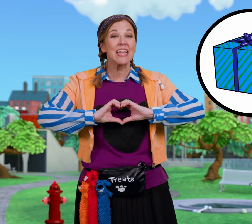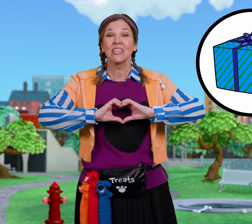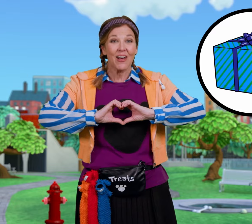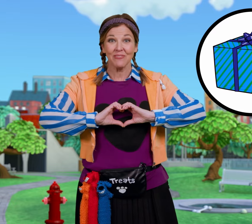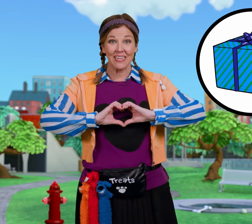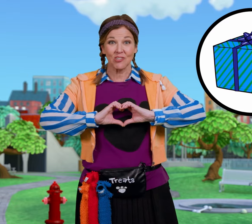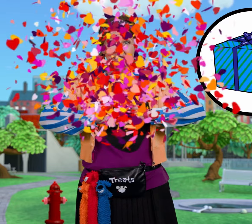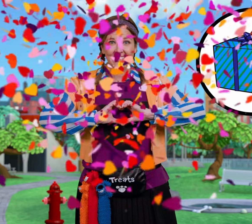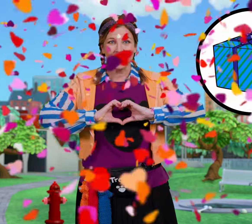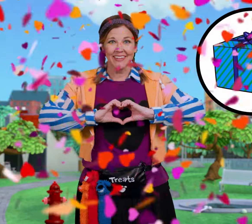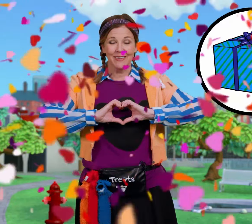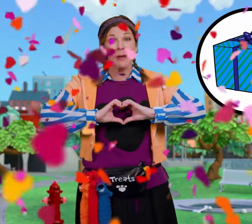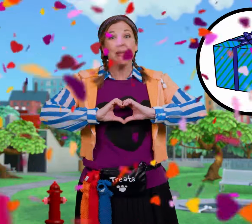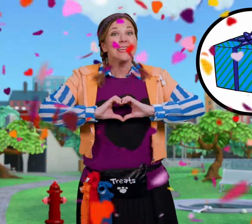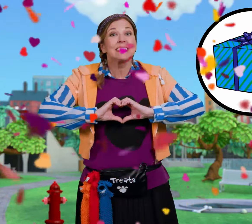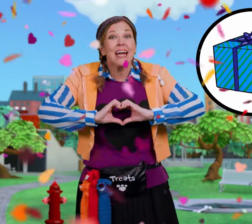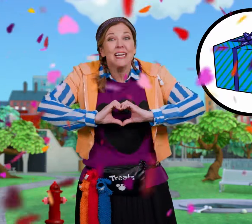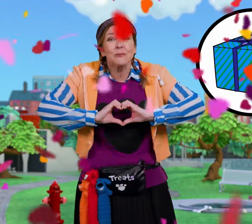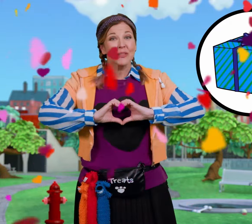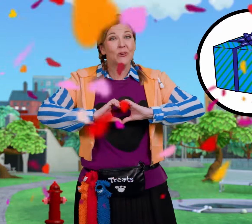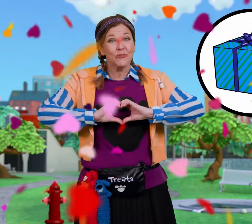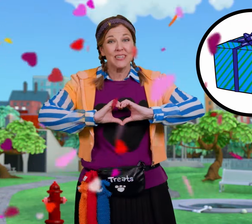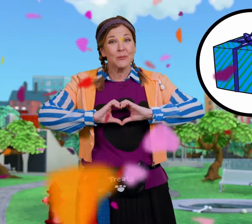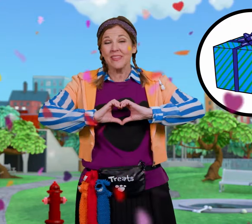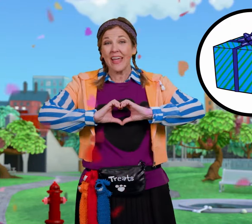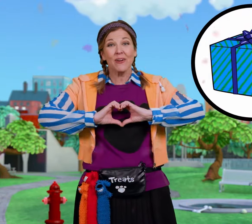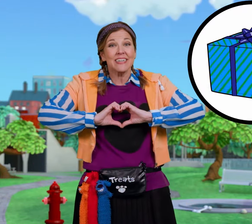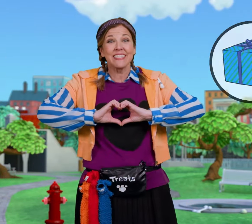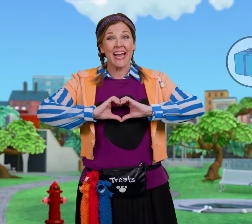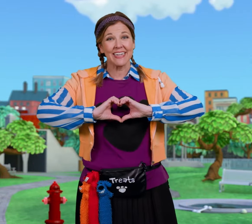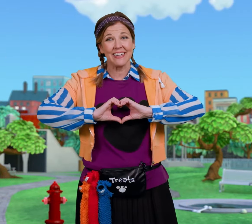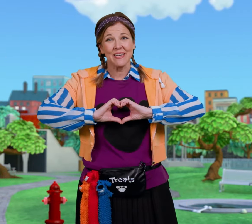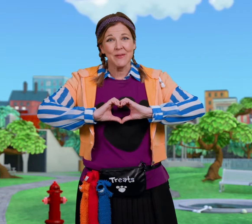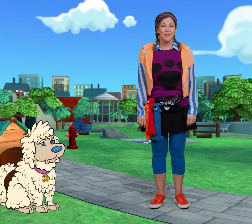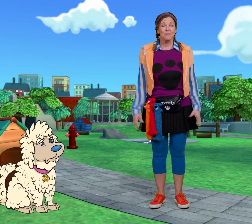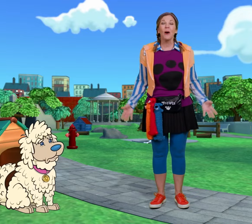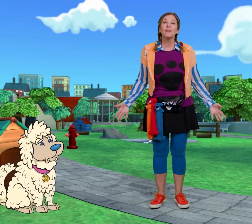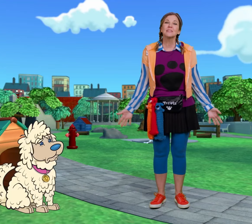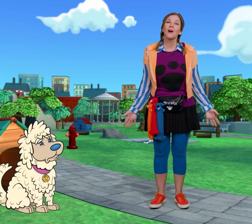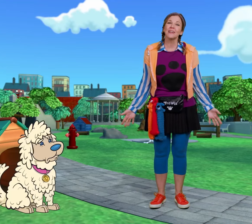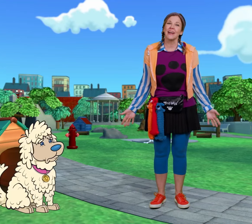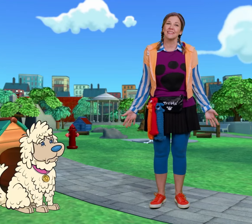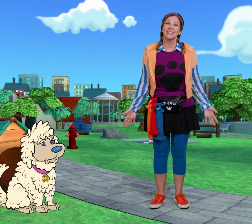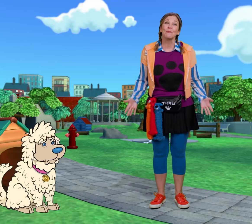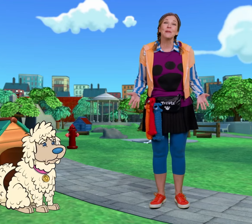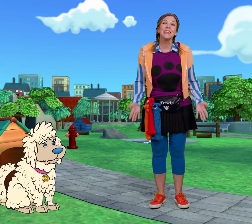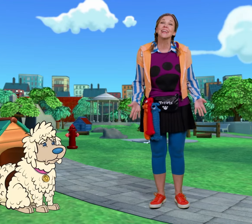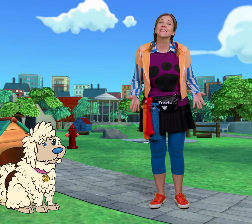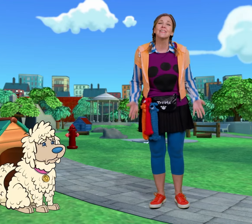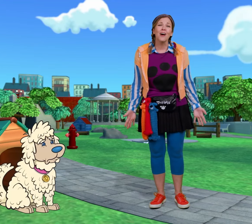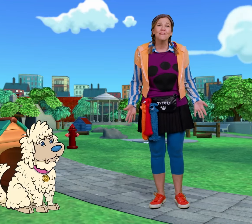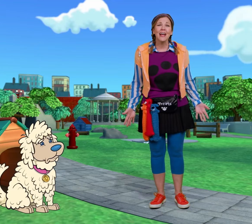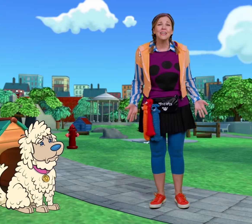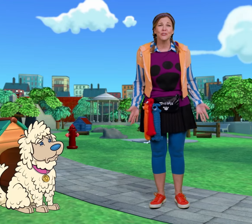and Love Like Jesus by being excited with our friends when they are excited Paul taught us that we can Love Like